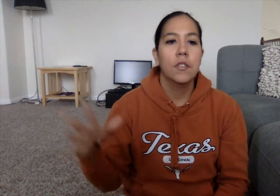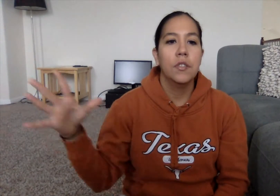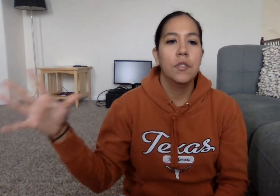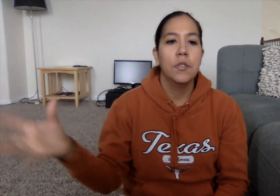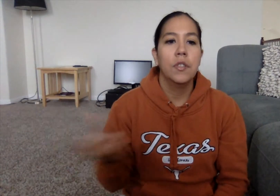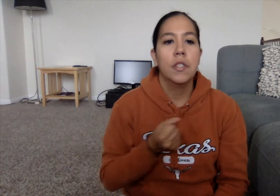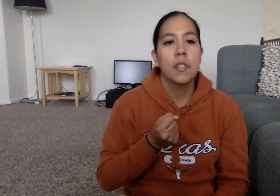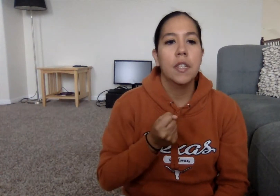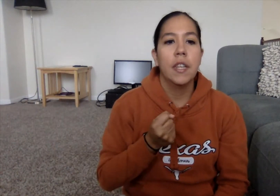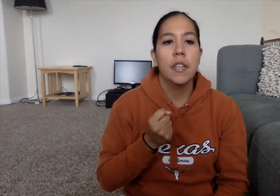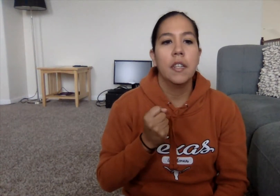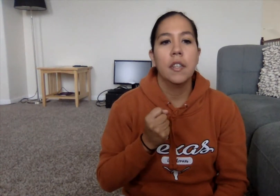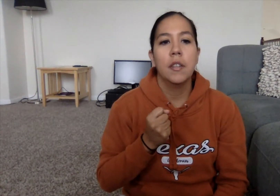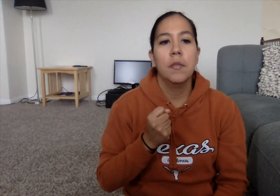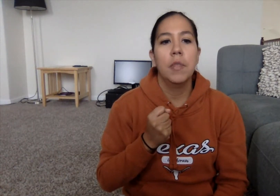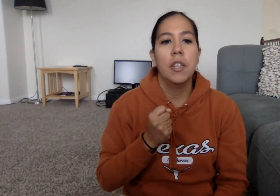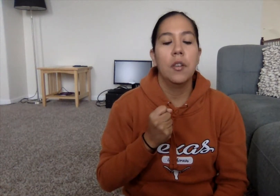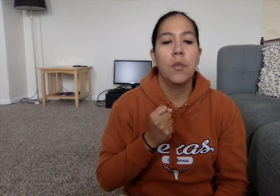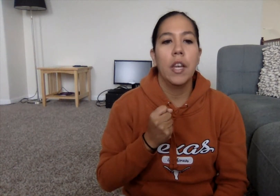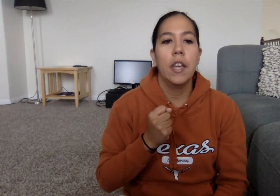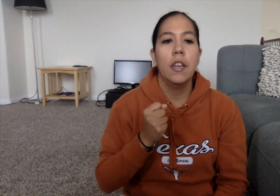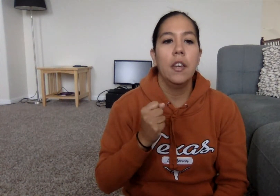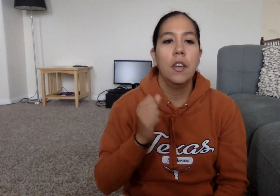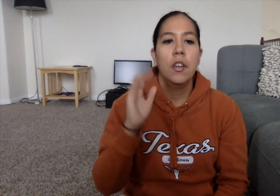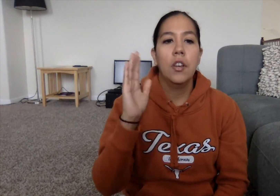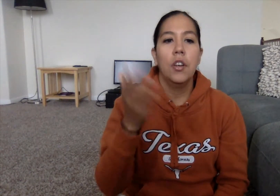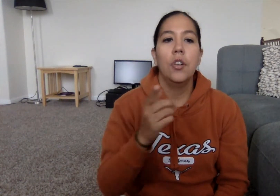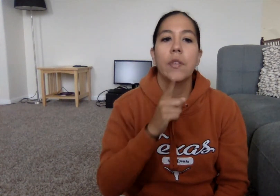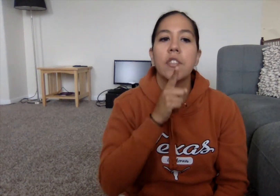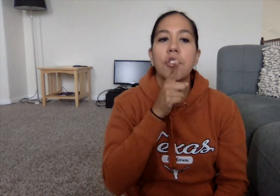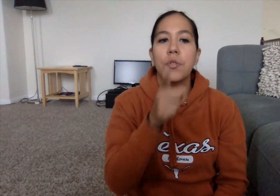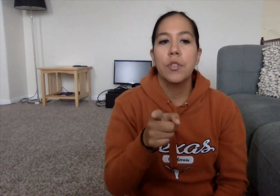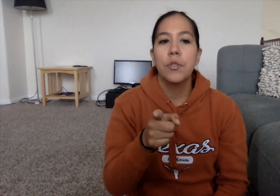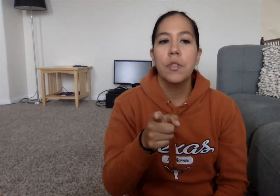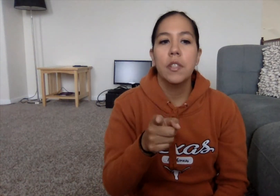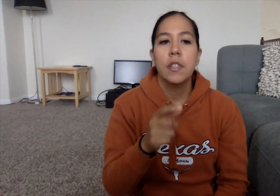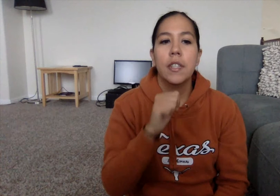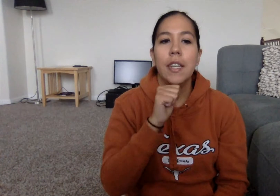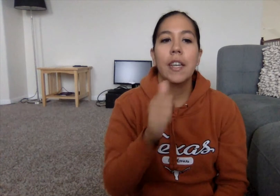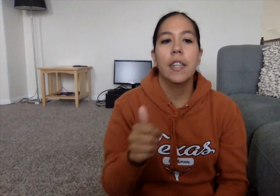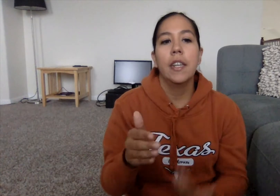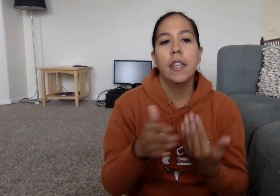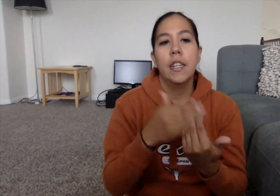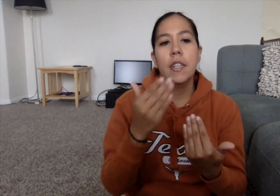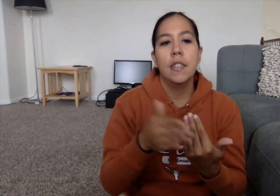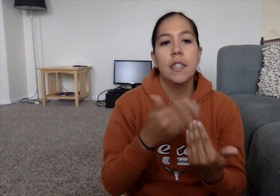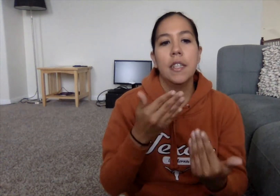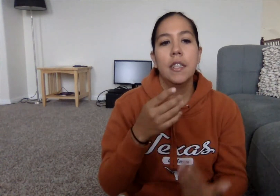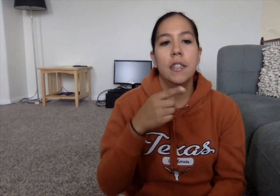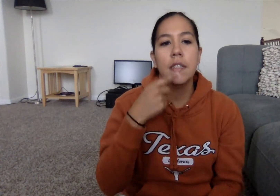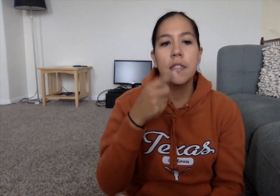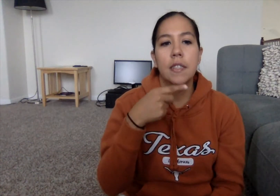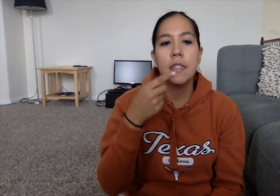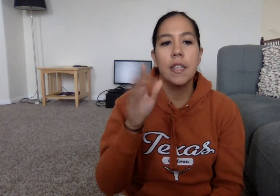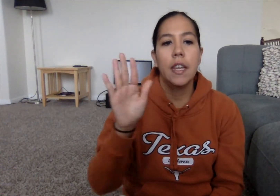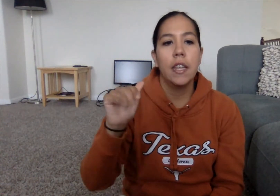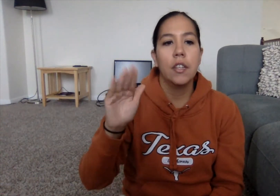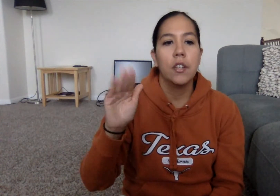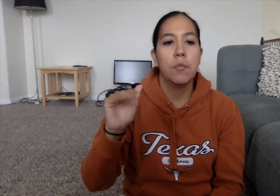to take me away. Oh, it's true, it ain't easy to say